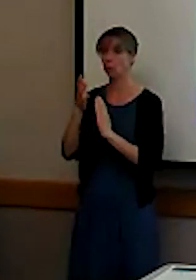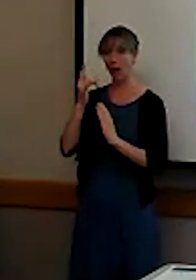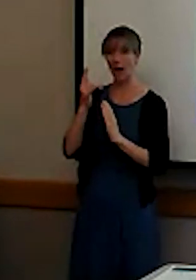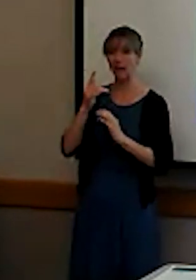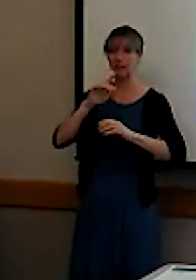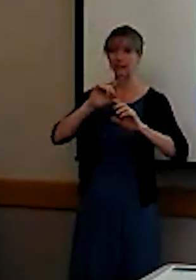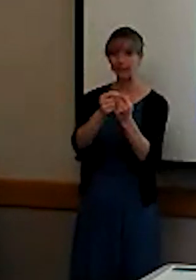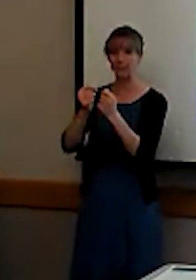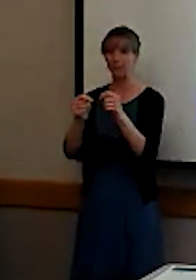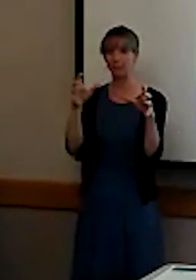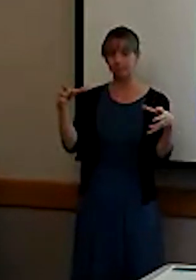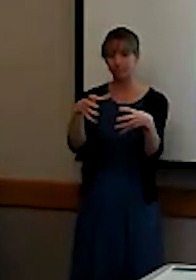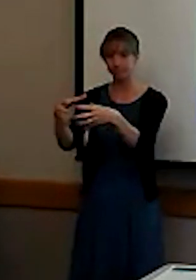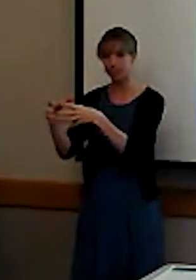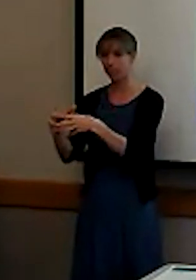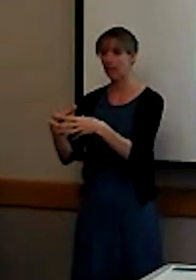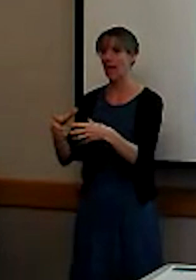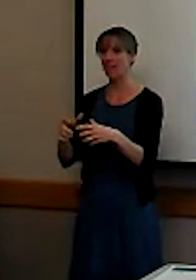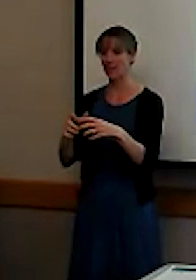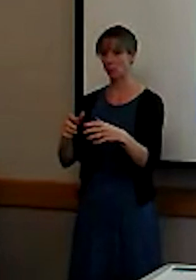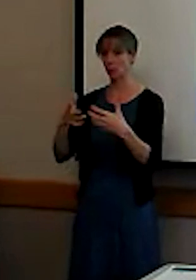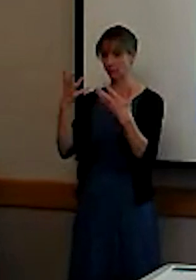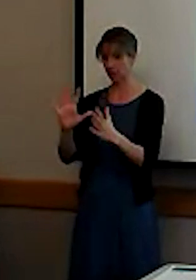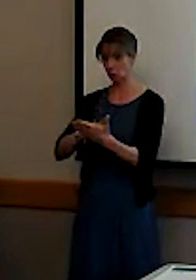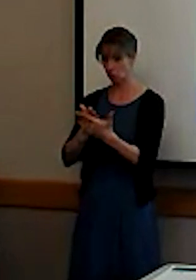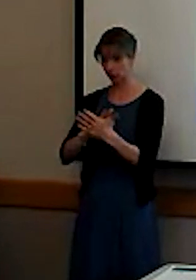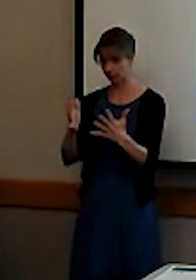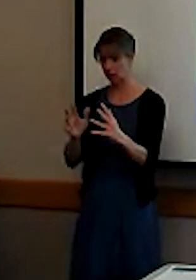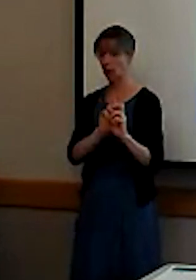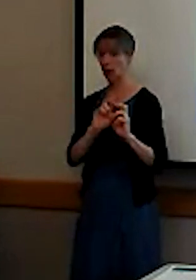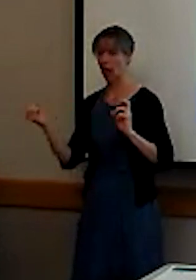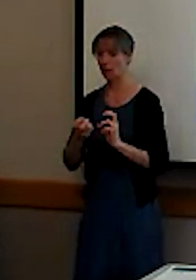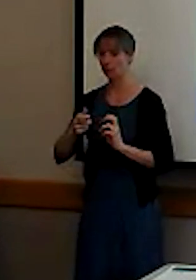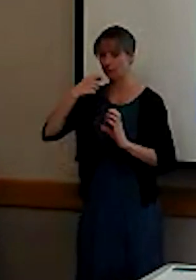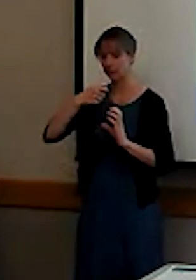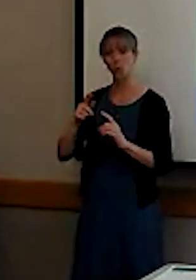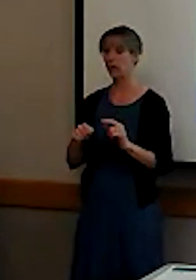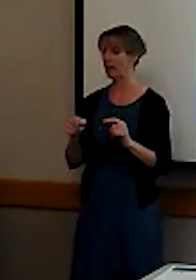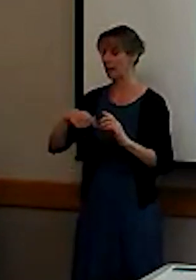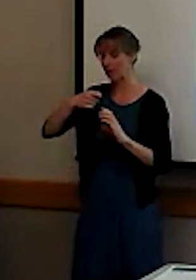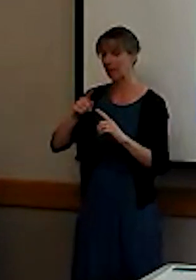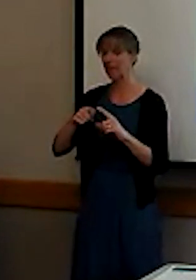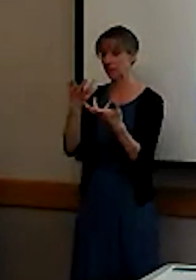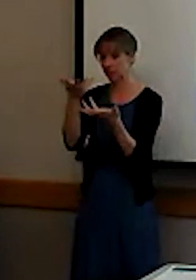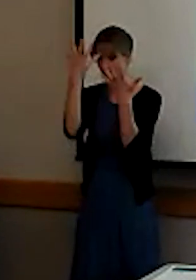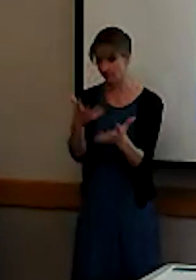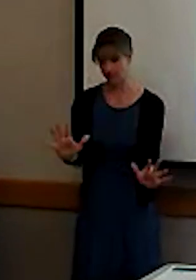teams. And then we all sit down and we eat together. Nobody can eat until everything is